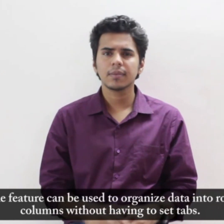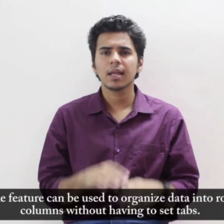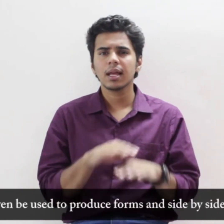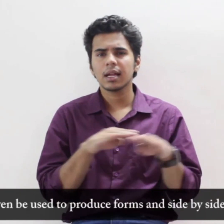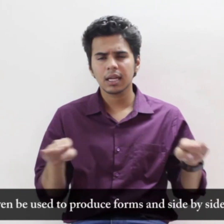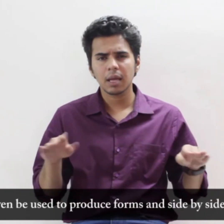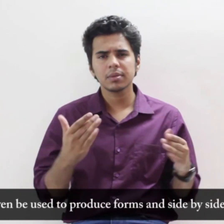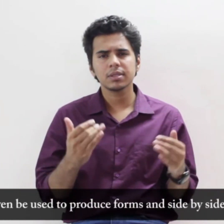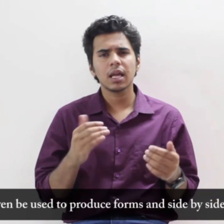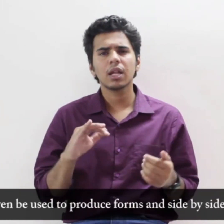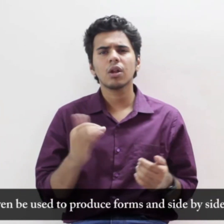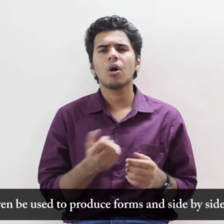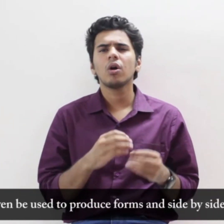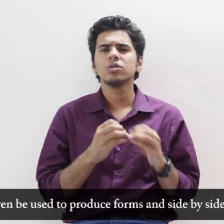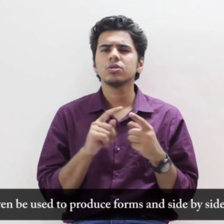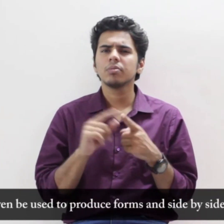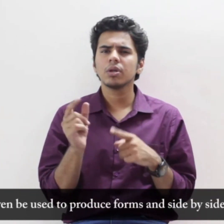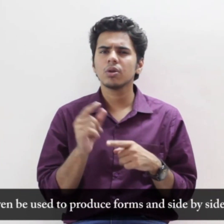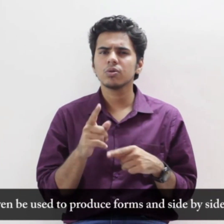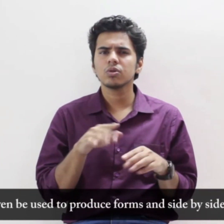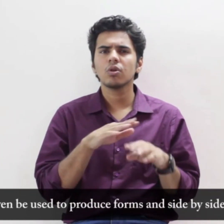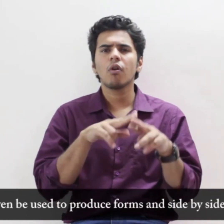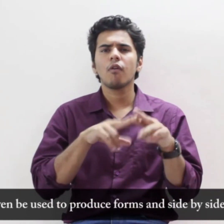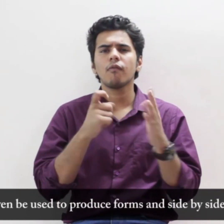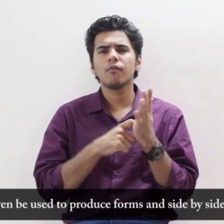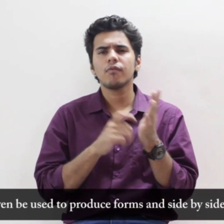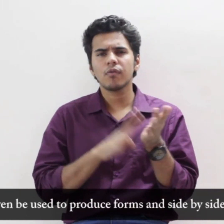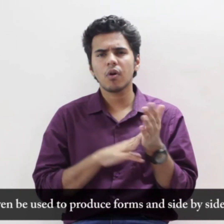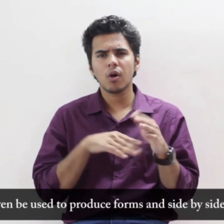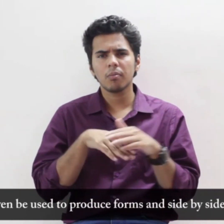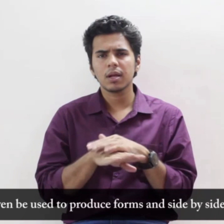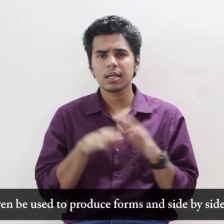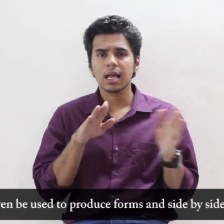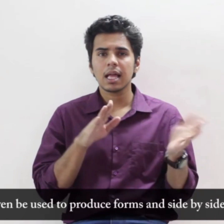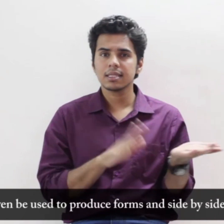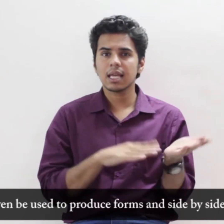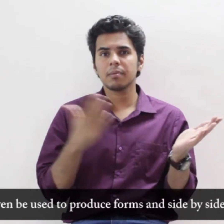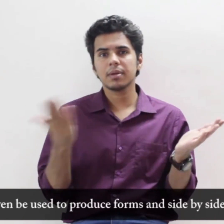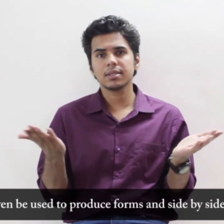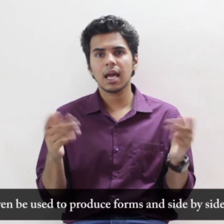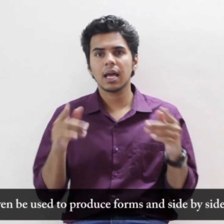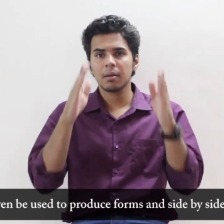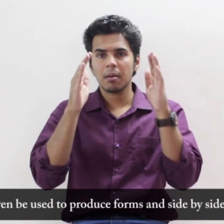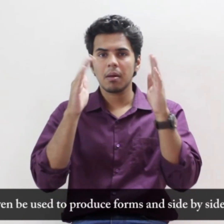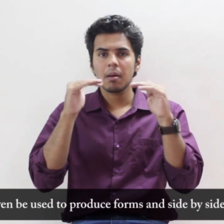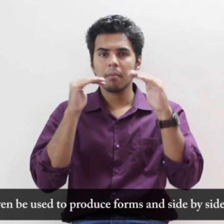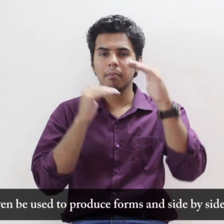Tables can even be used to produce forms and side-by-side paragraphs.